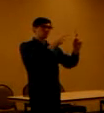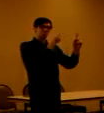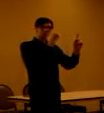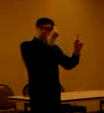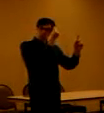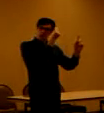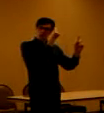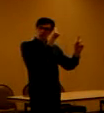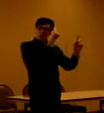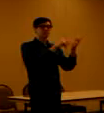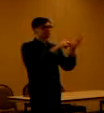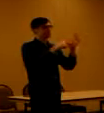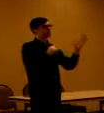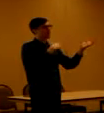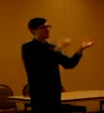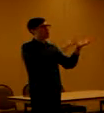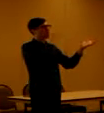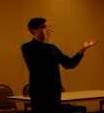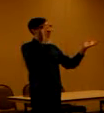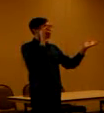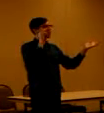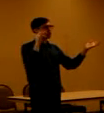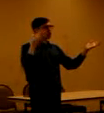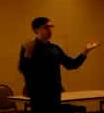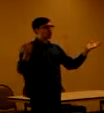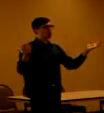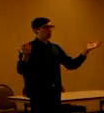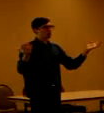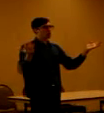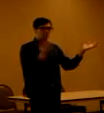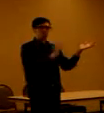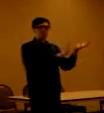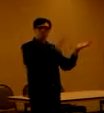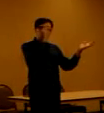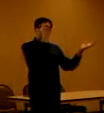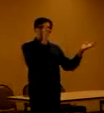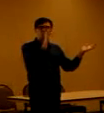If my goal is just for money, I'm taking advantage.